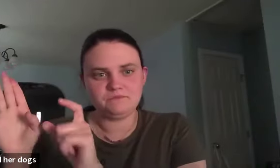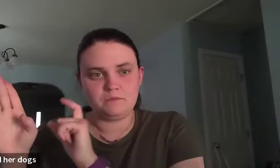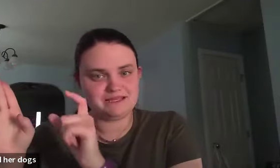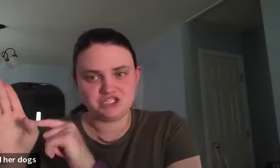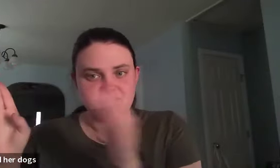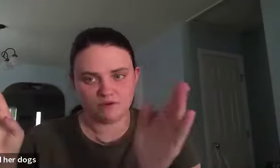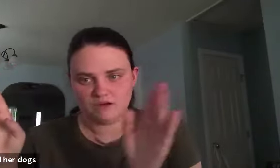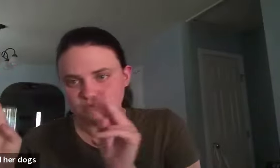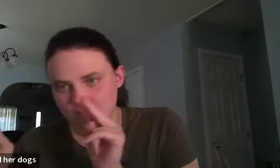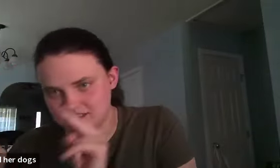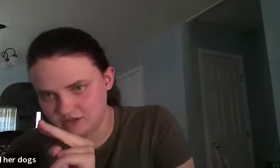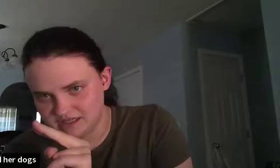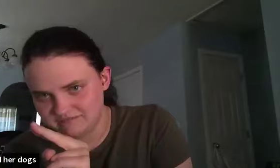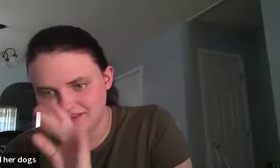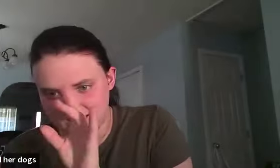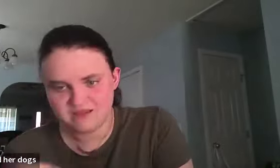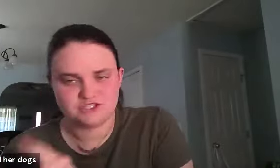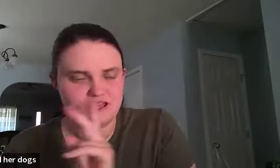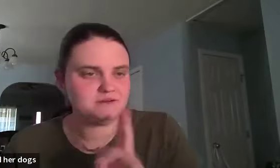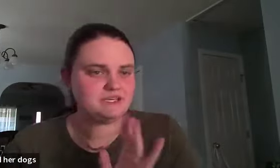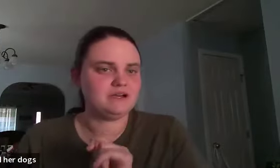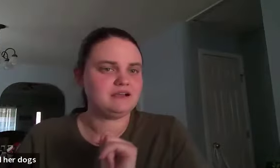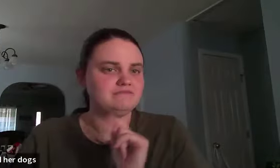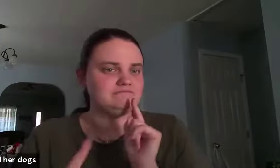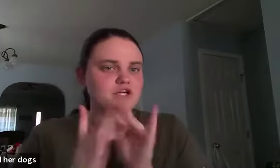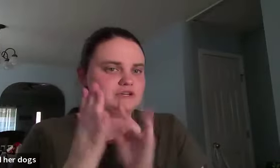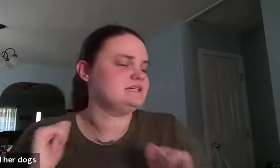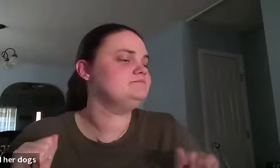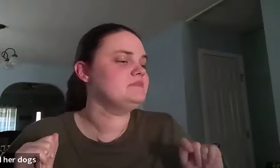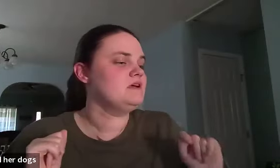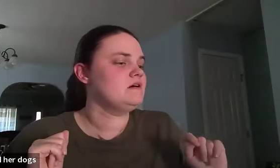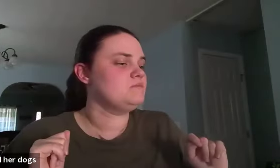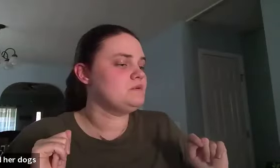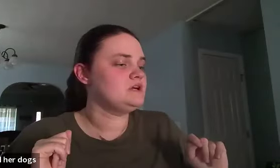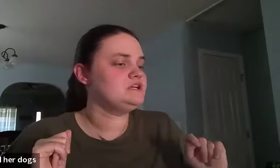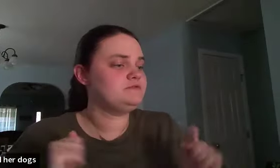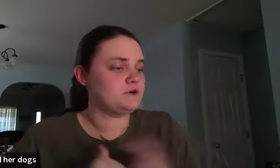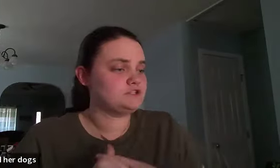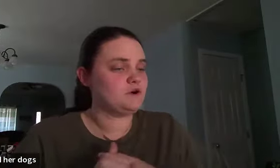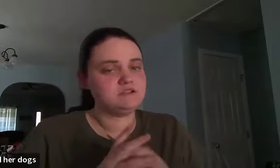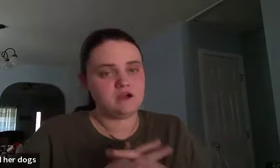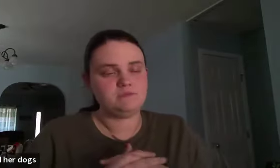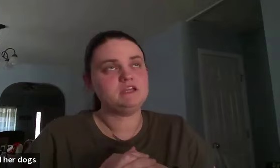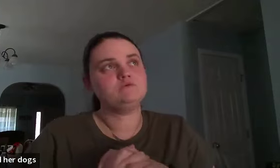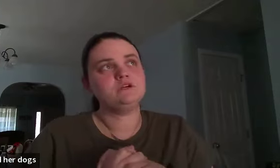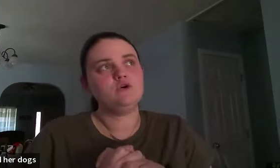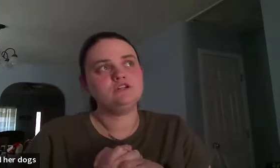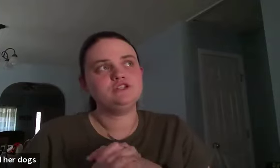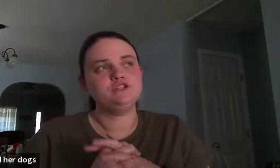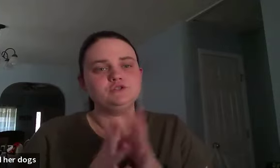or messaging everyone. So I was looking and I was just having to make sure I addressed it. What we're going to do first for our time is we are going to